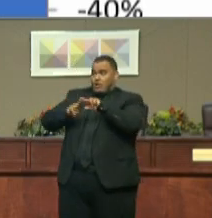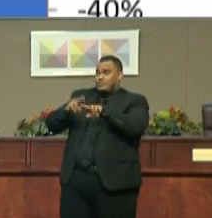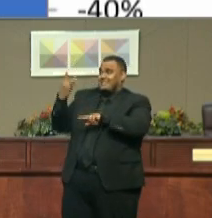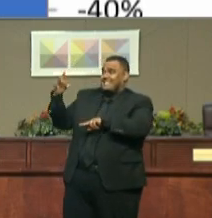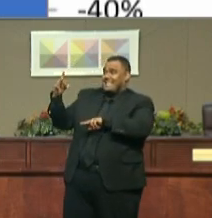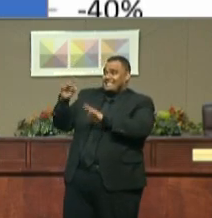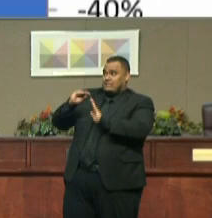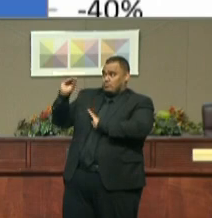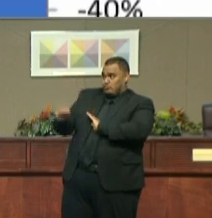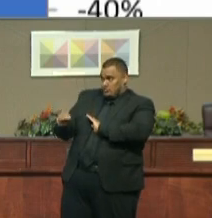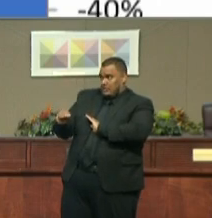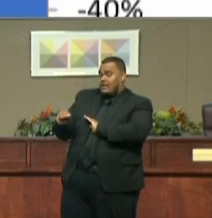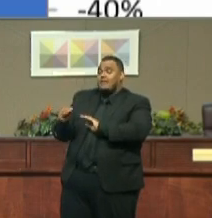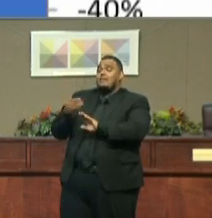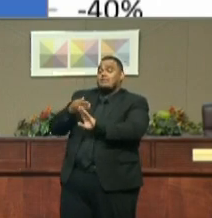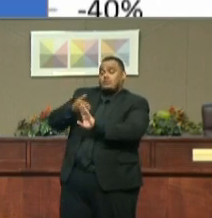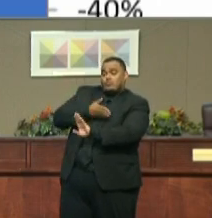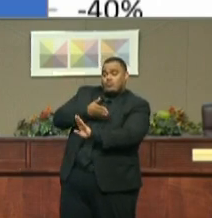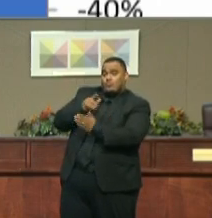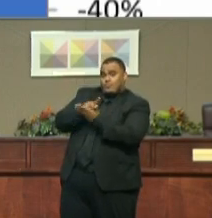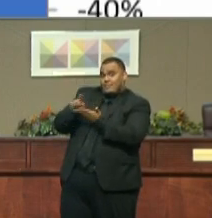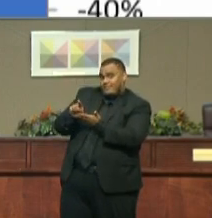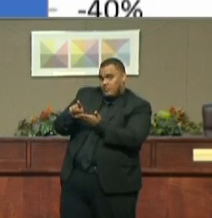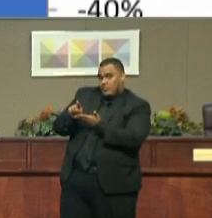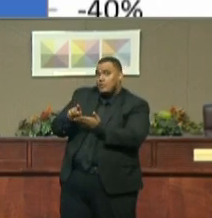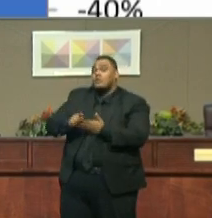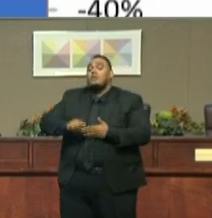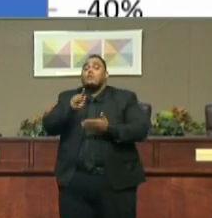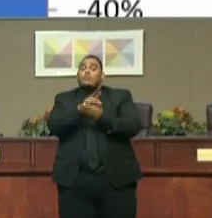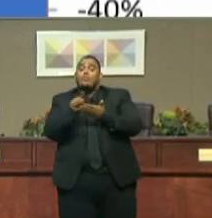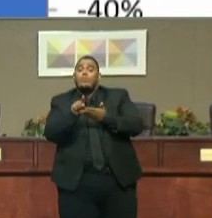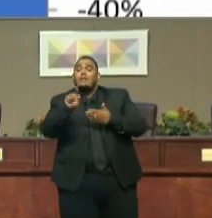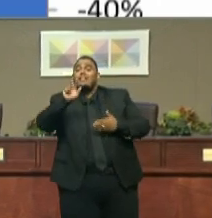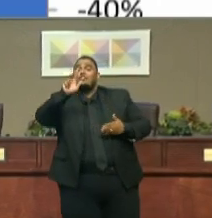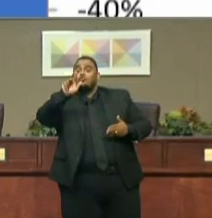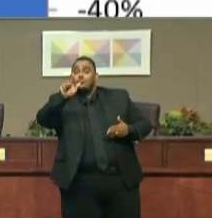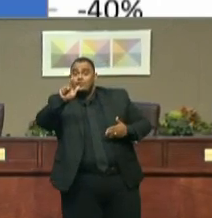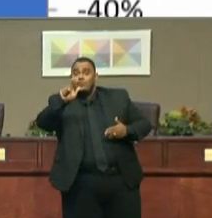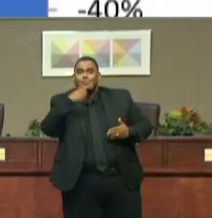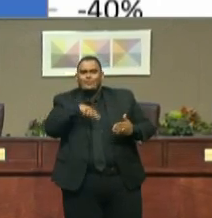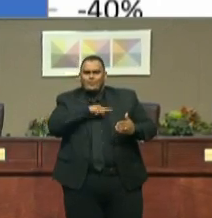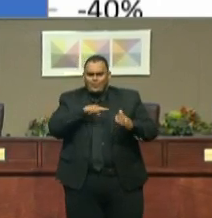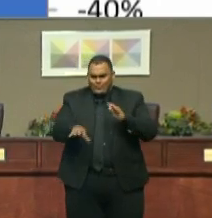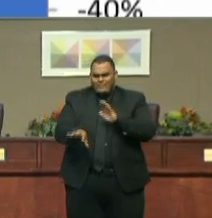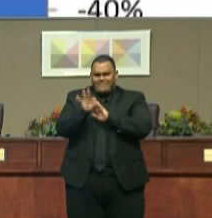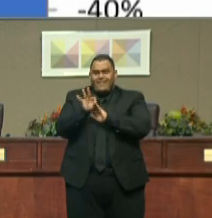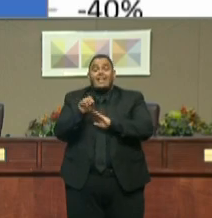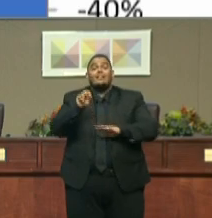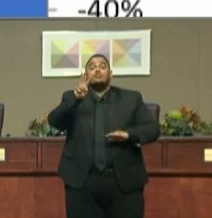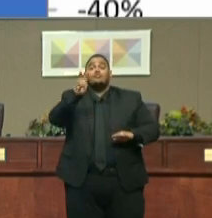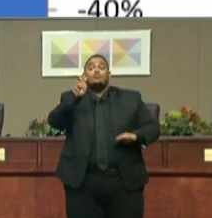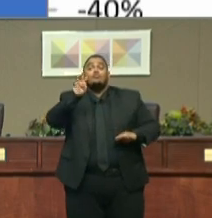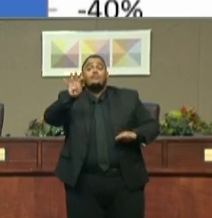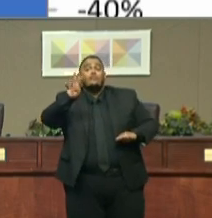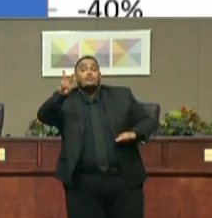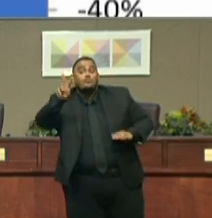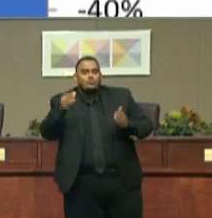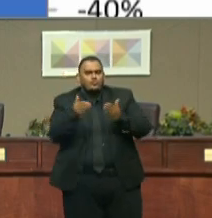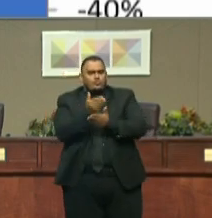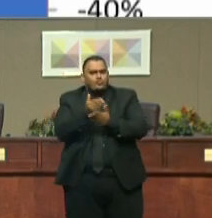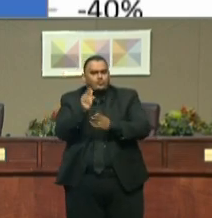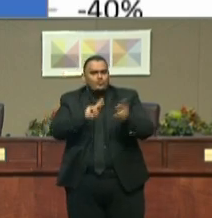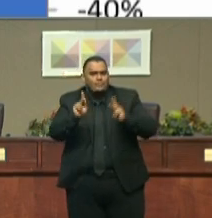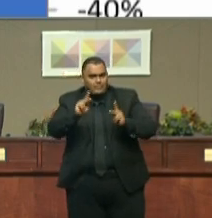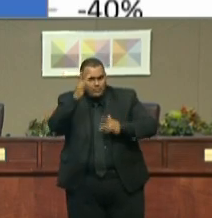week 23, the week that ended last week, we have 242 new cases, which count for is an increase